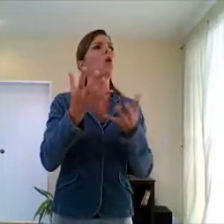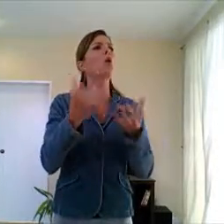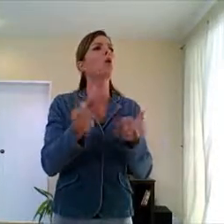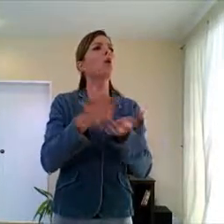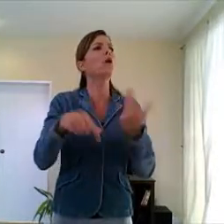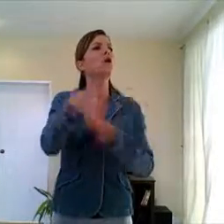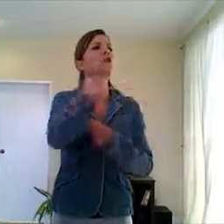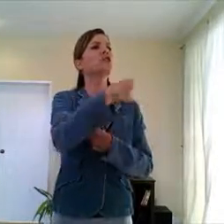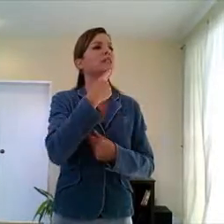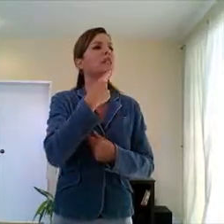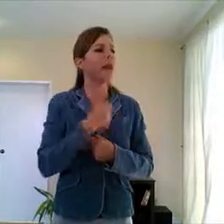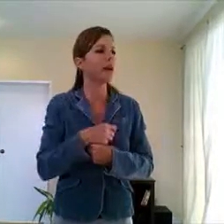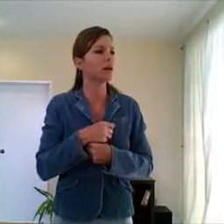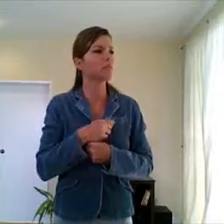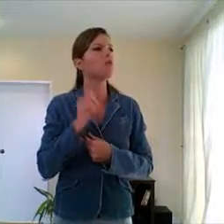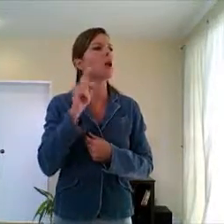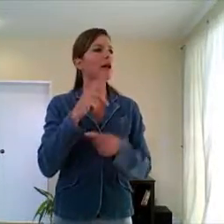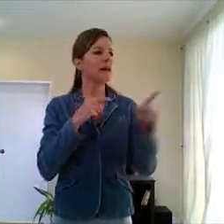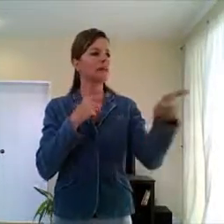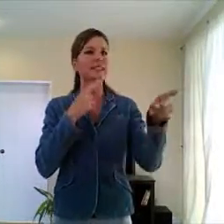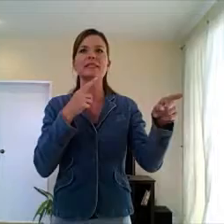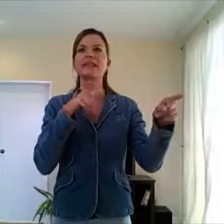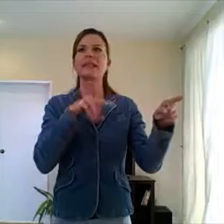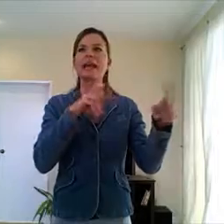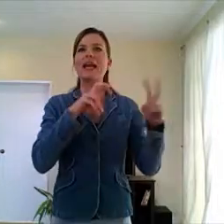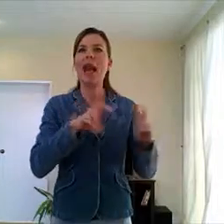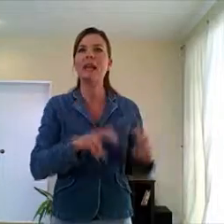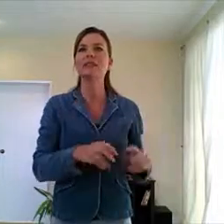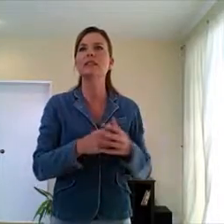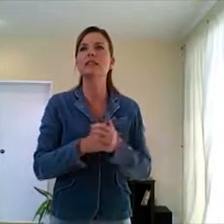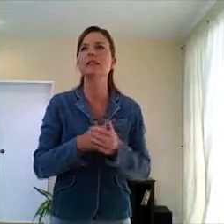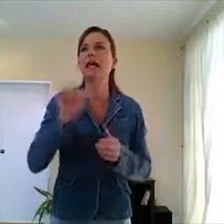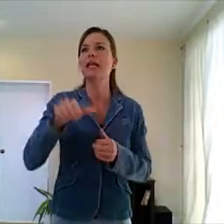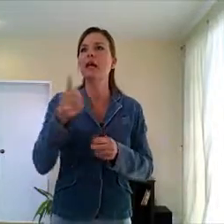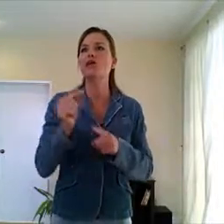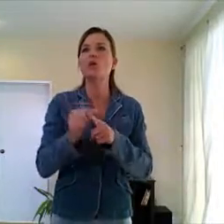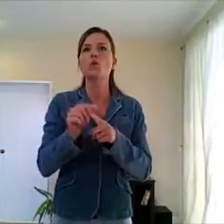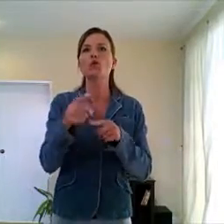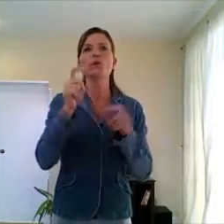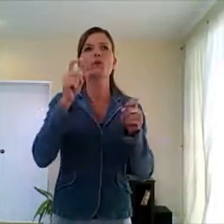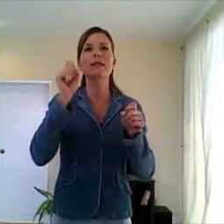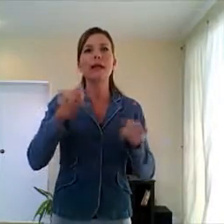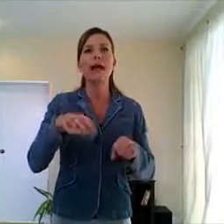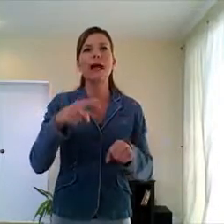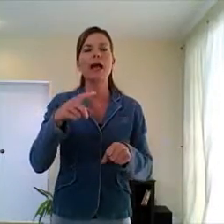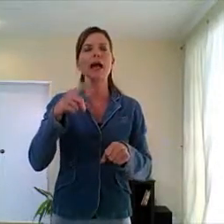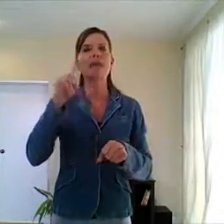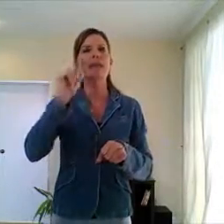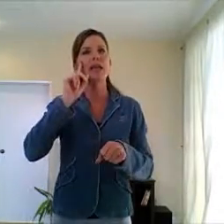Okay, somebody said analysis. Okay. Any other word that you could think of that we could use for critical thinking? Yes.